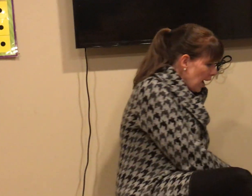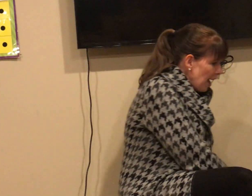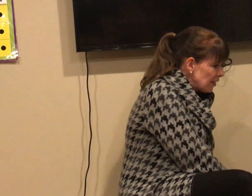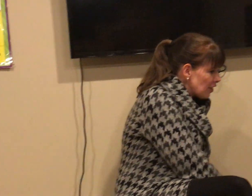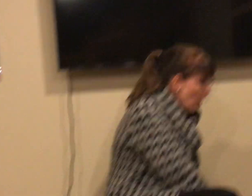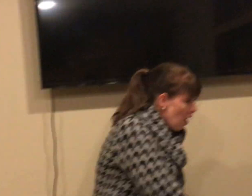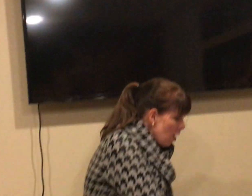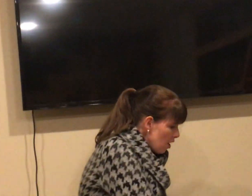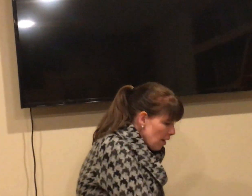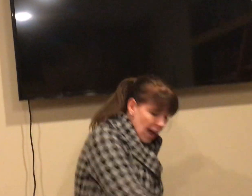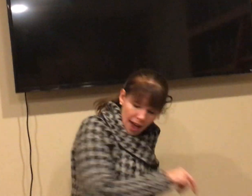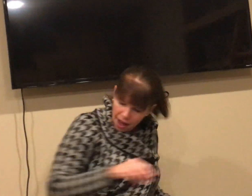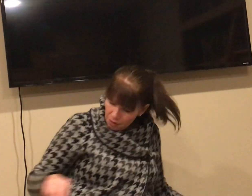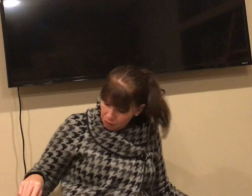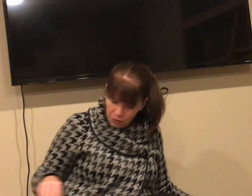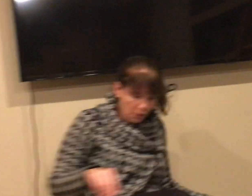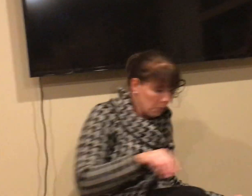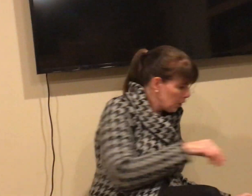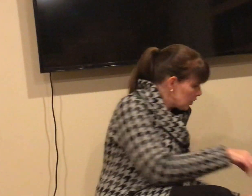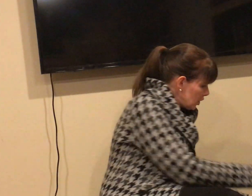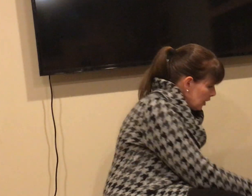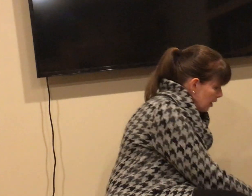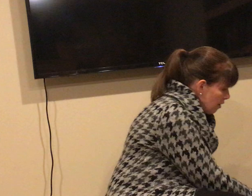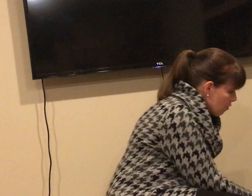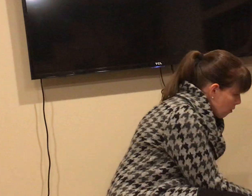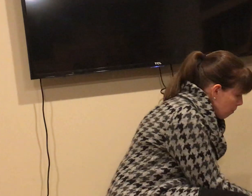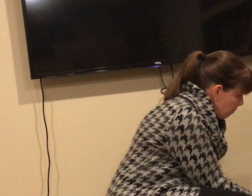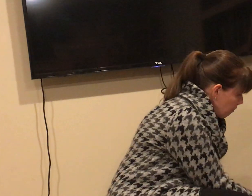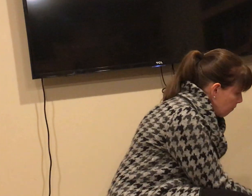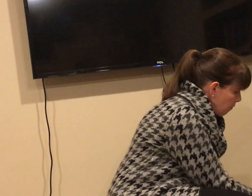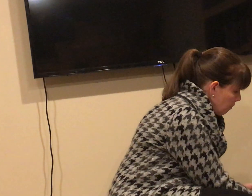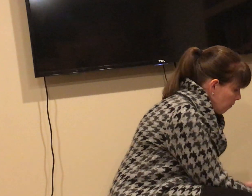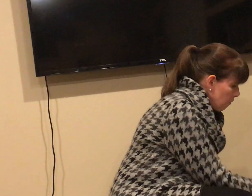guys all have a worksheet at home